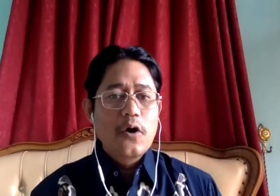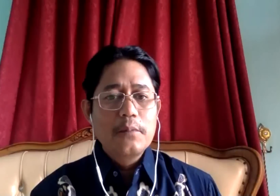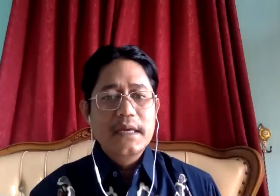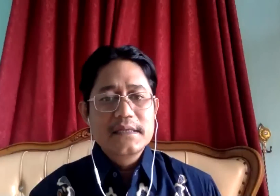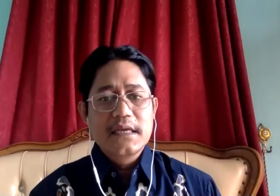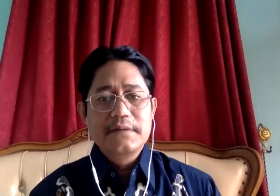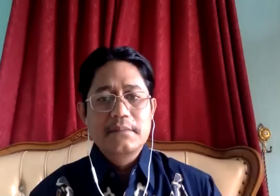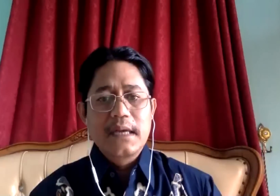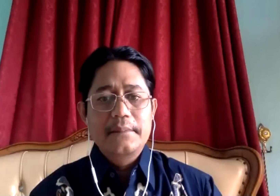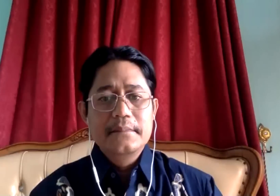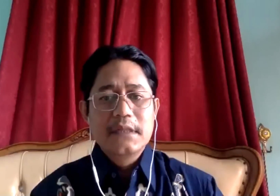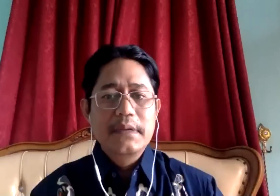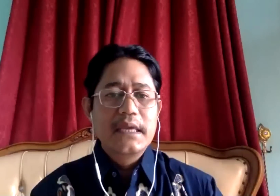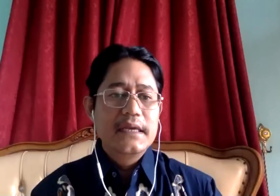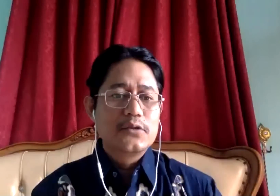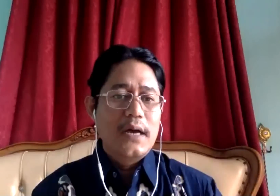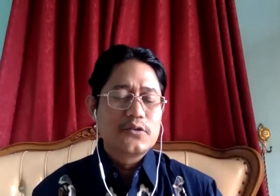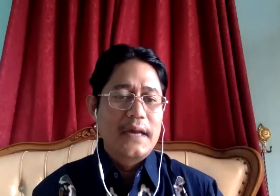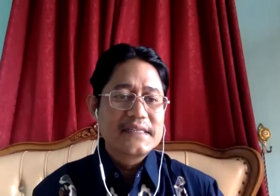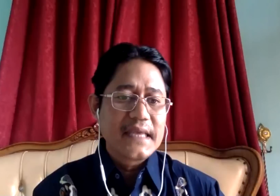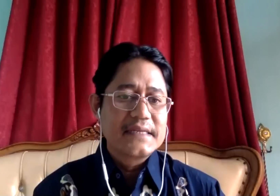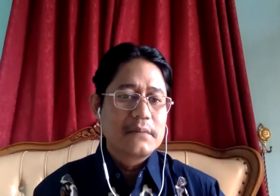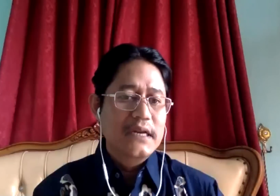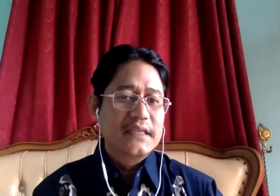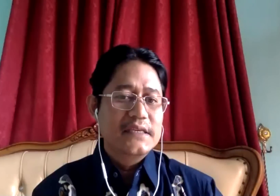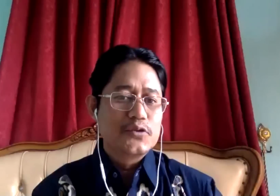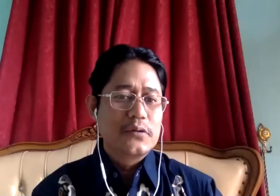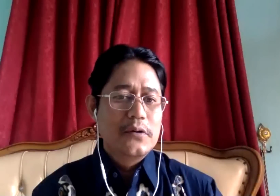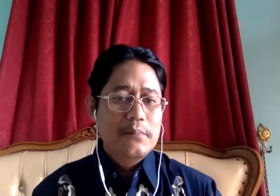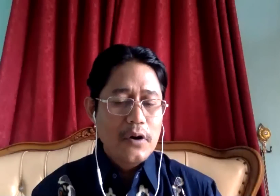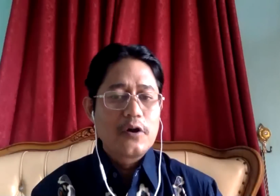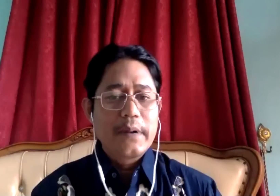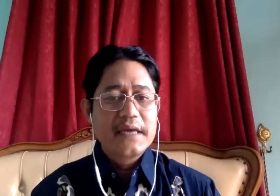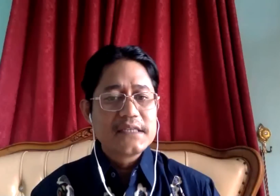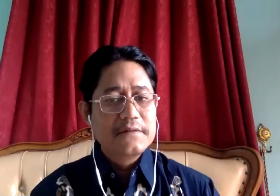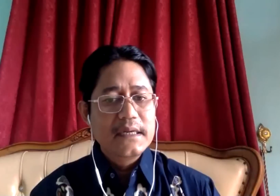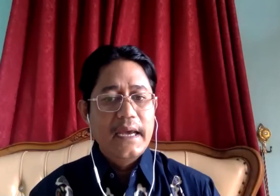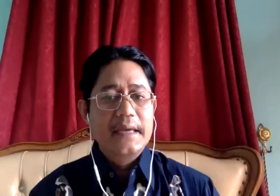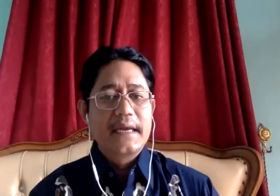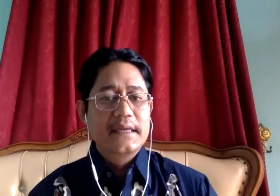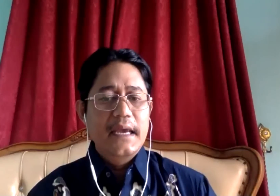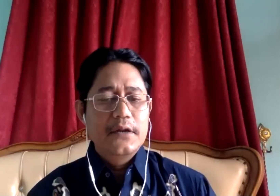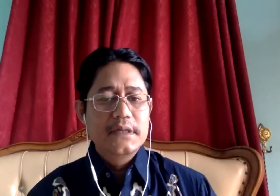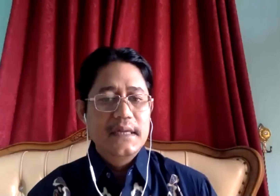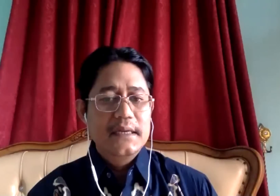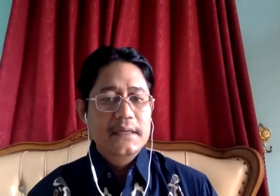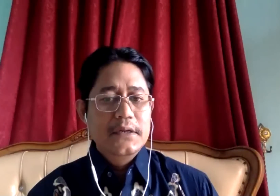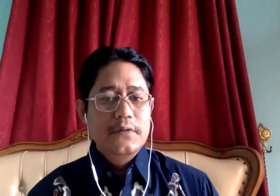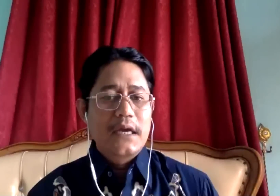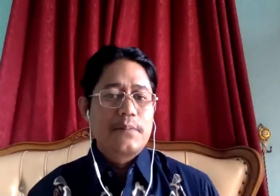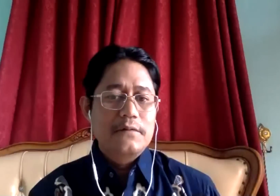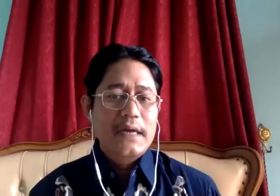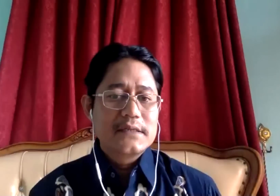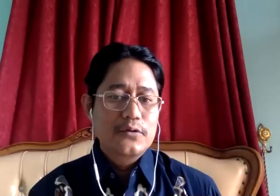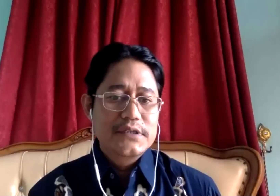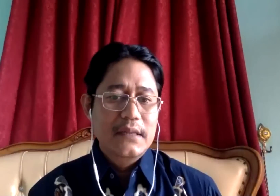really hope that this even become the beginning to us to understand disability issue more comprehensively, and at the end of the day, we